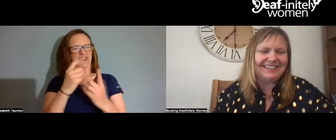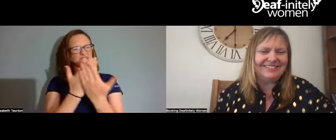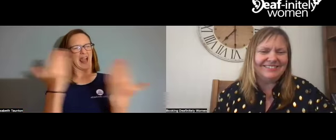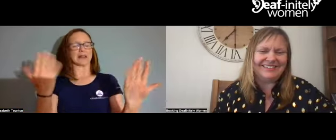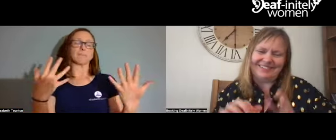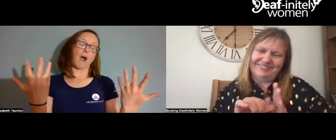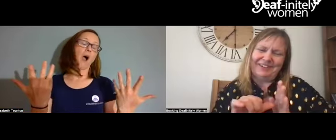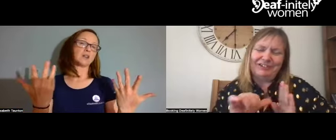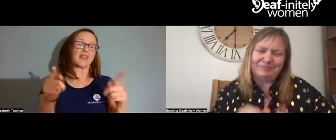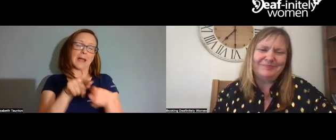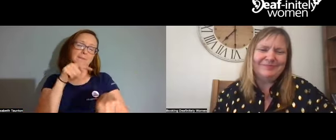It's difficult with online.